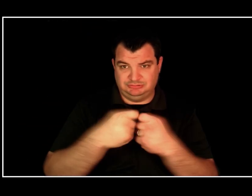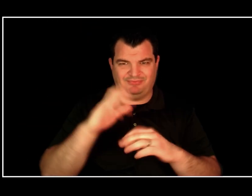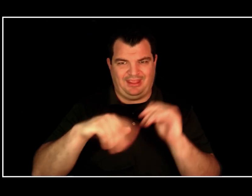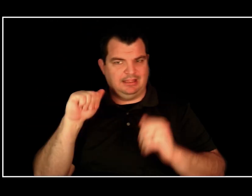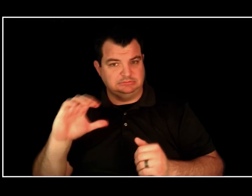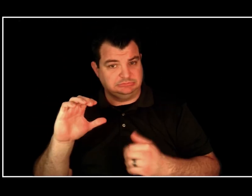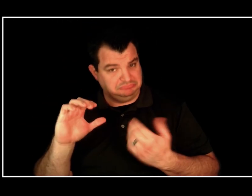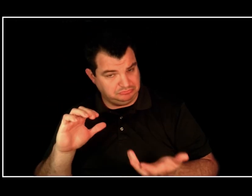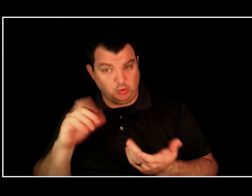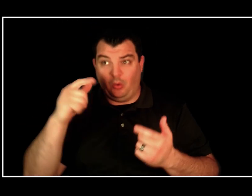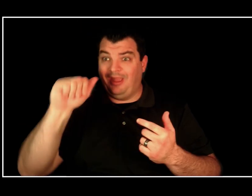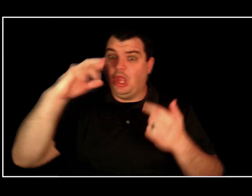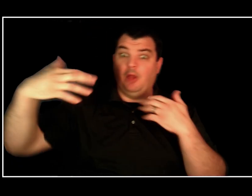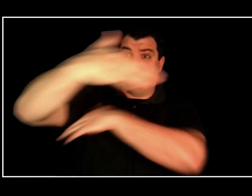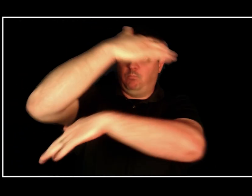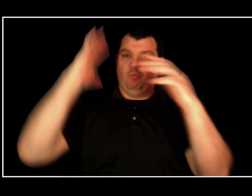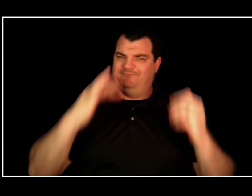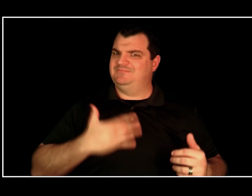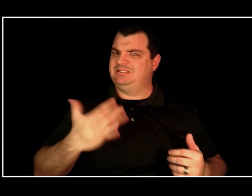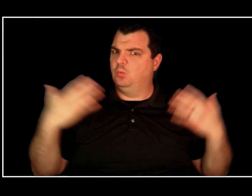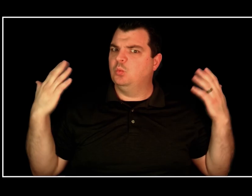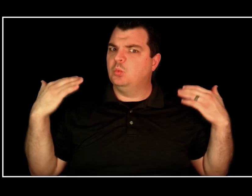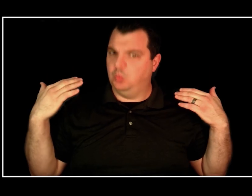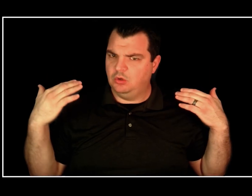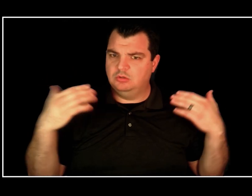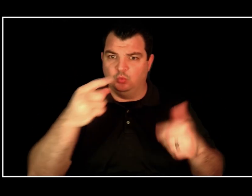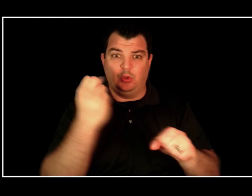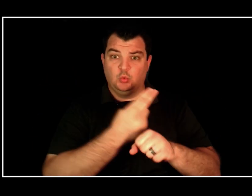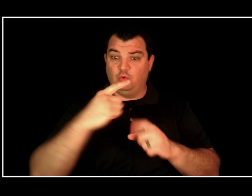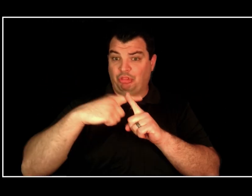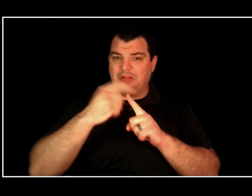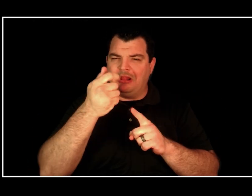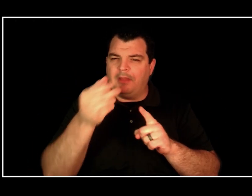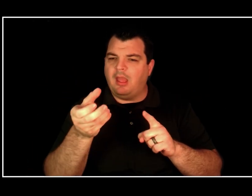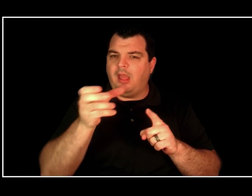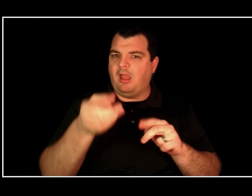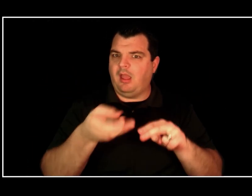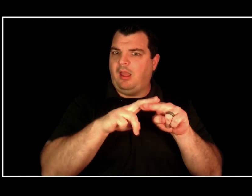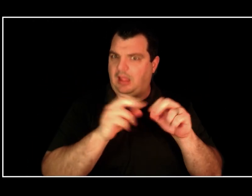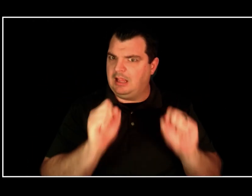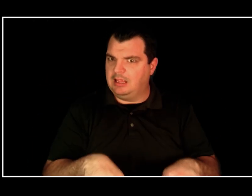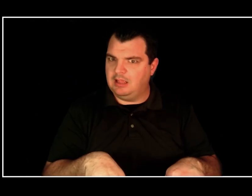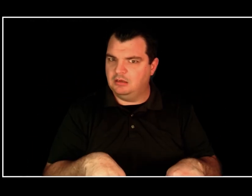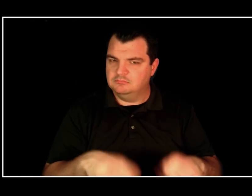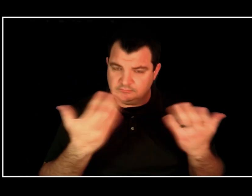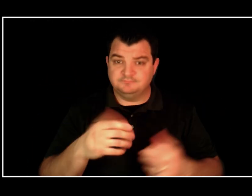air conditioners. Moving air helps you feel cooler, so you may be able to set the thermostat a little